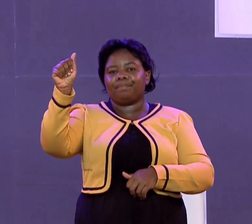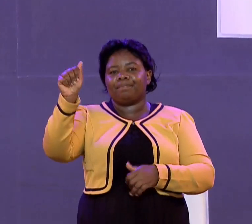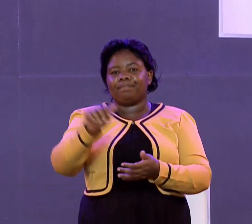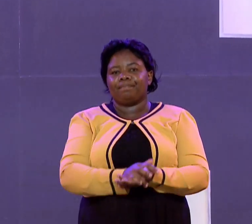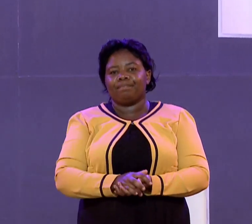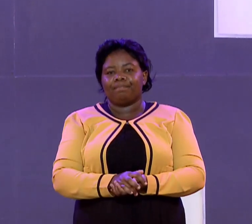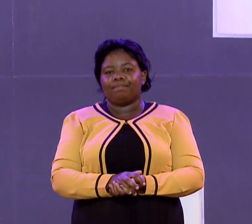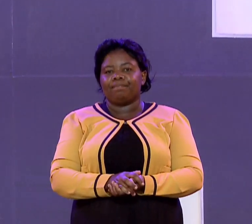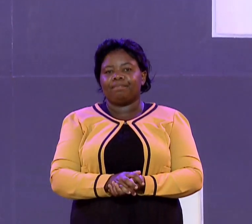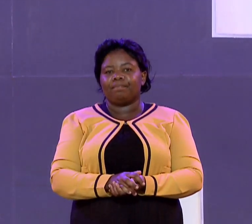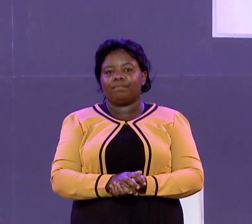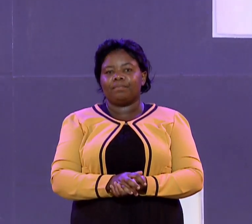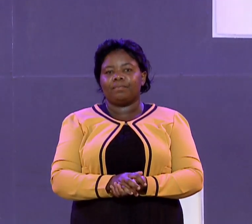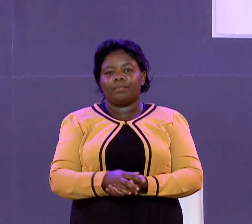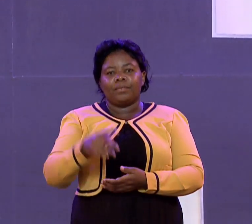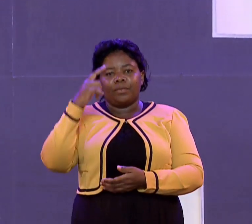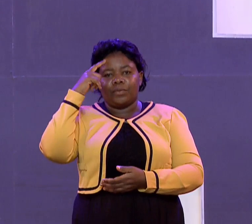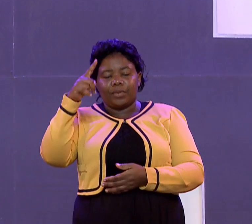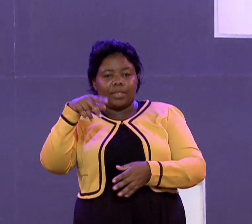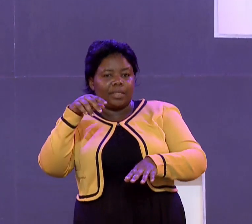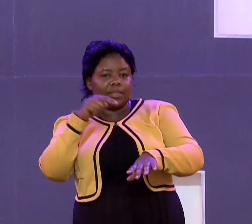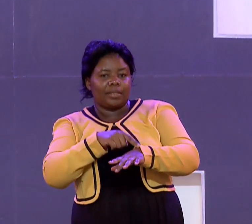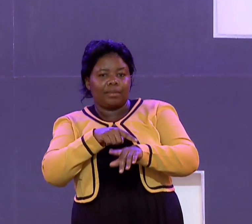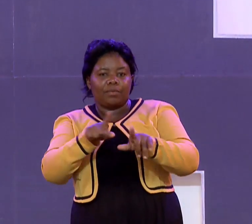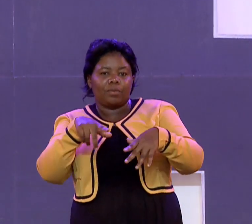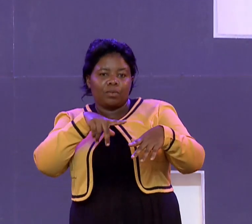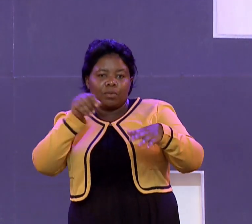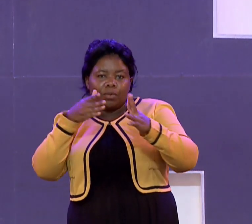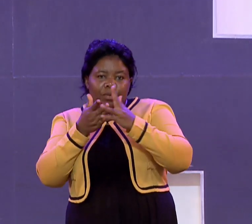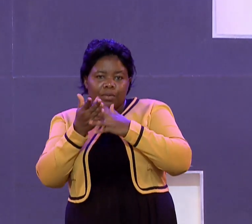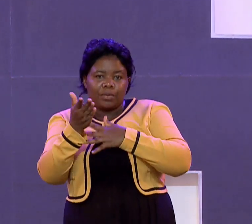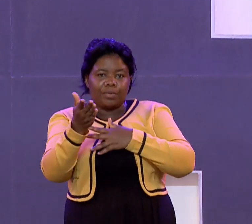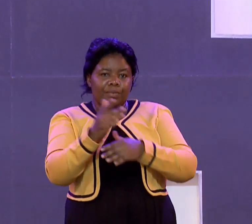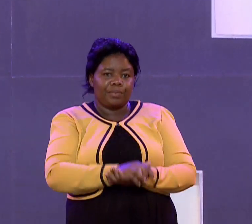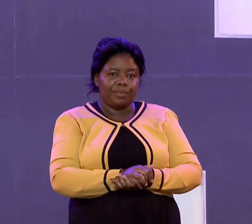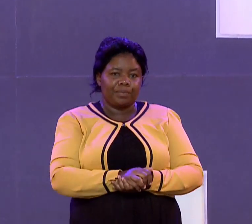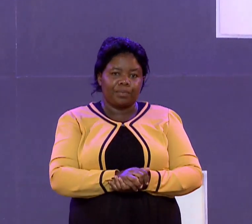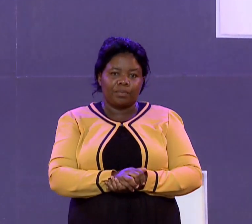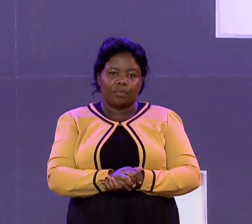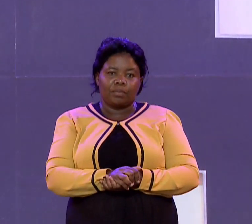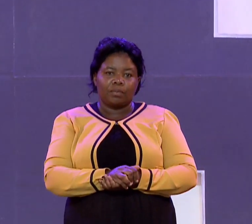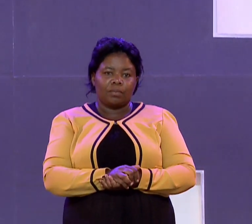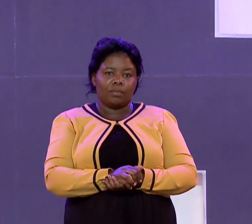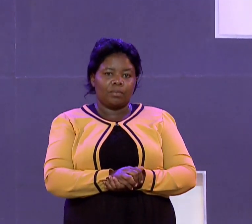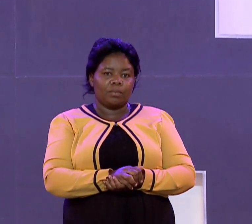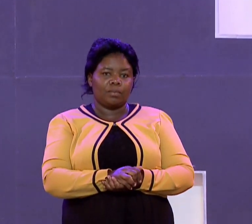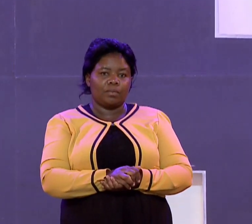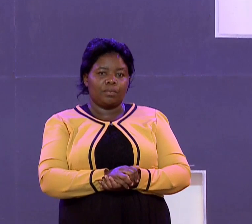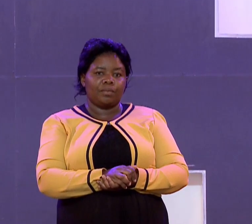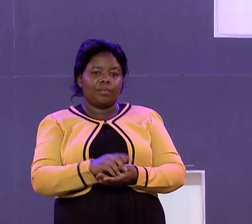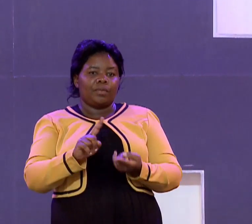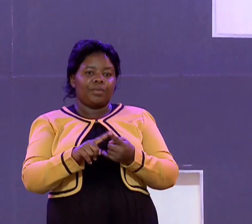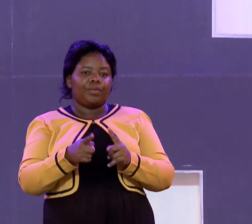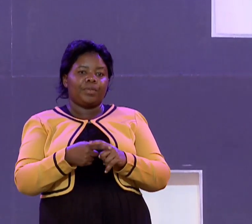Marvin Seruyange. Olwakaseera ako katuyisizaamu. For that session that he has seen us through.